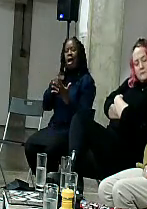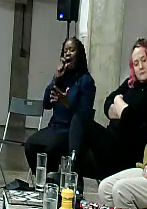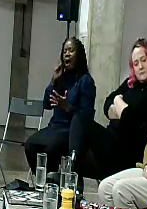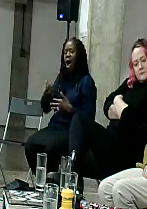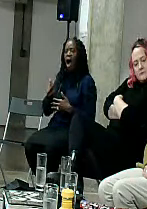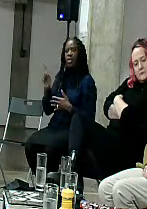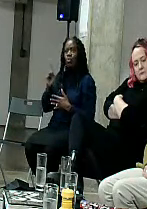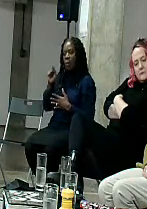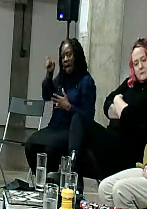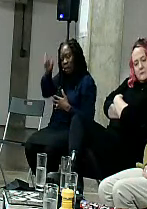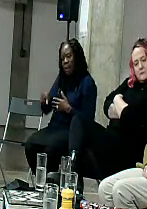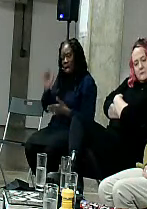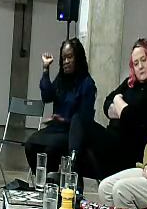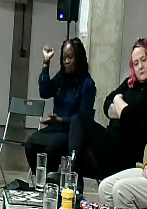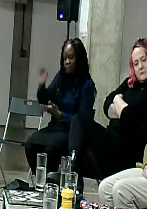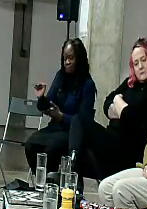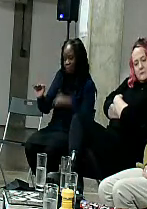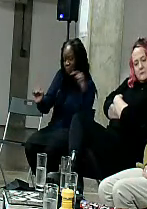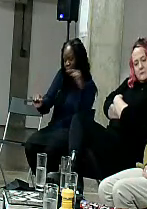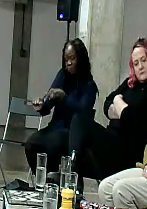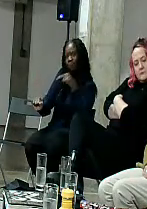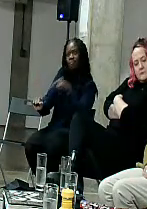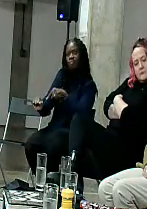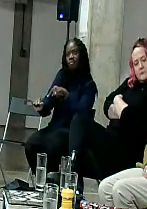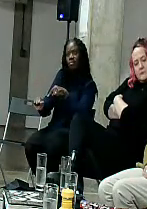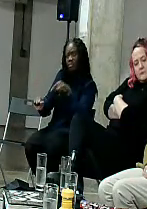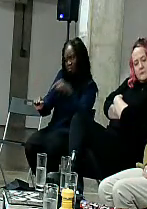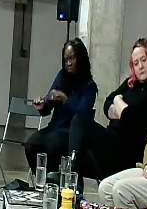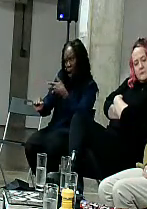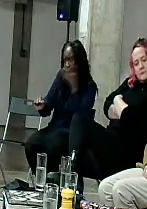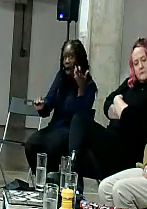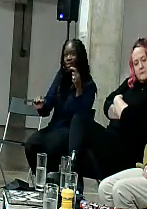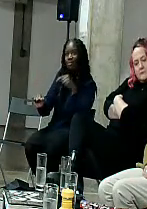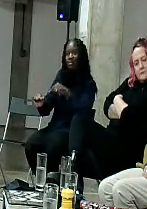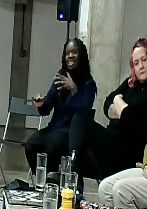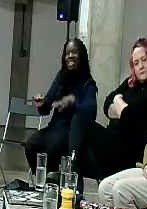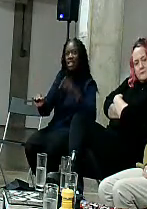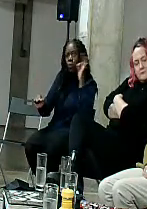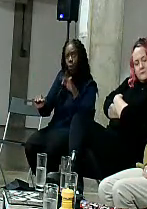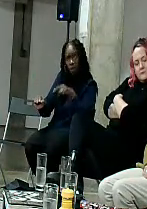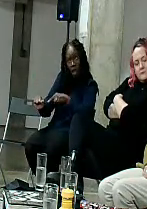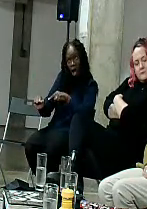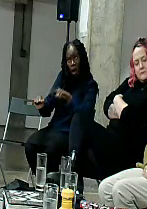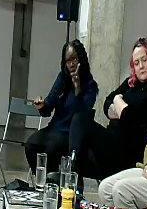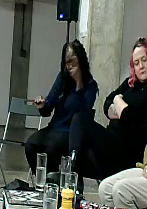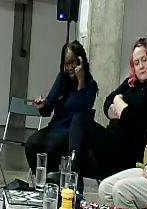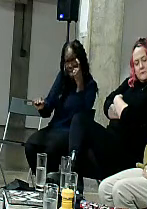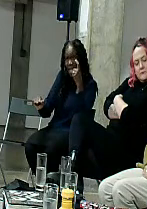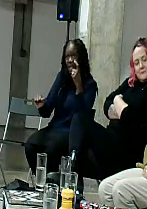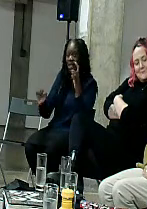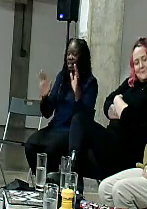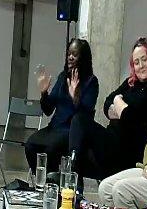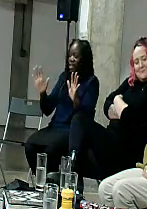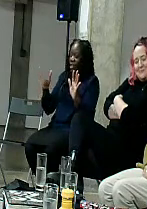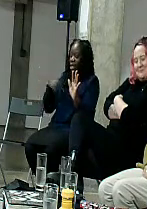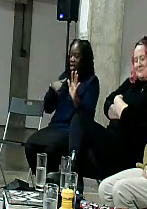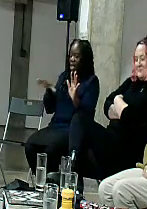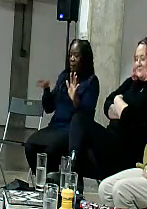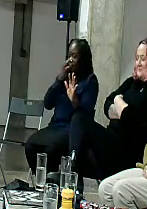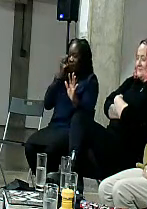restraining? Don't you think they were hot and needed water? But of course, let me not say what I want to